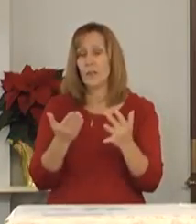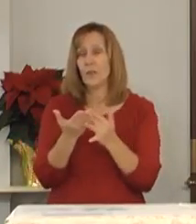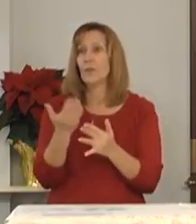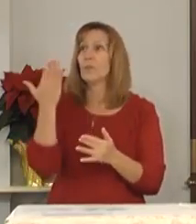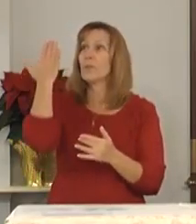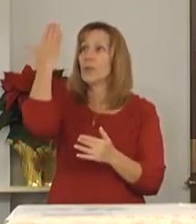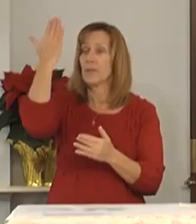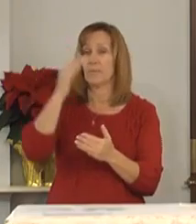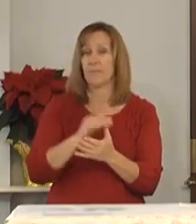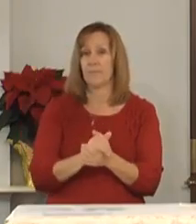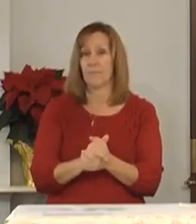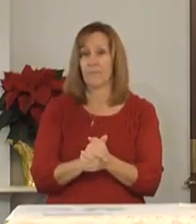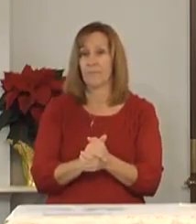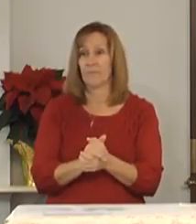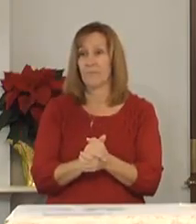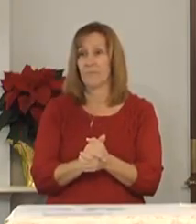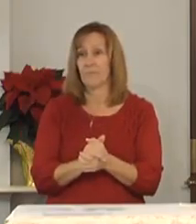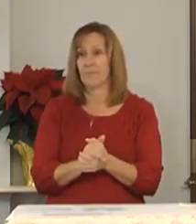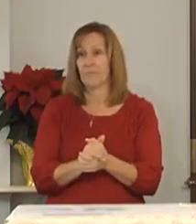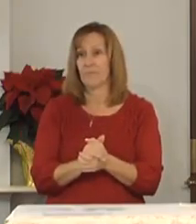Him.